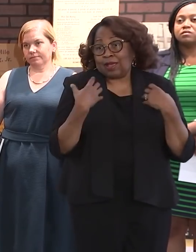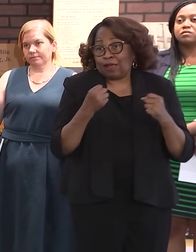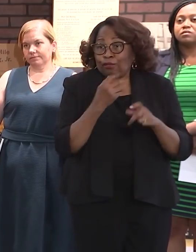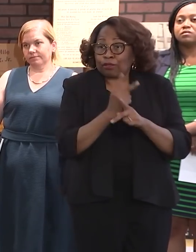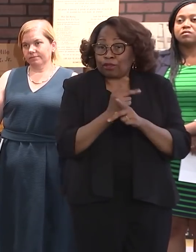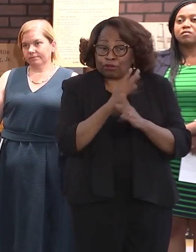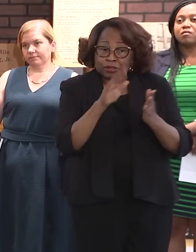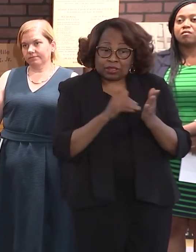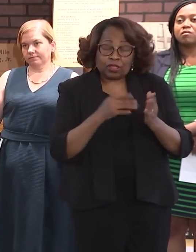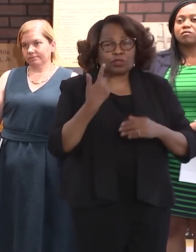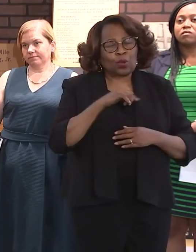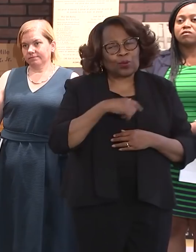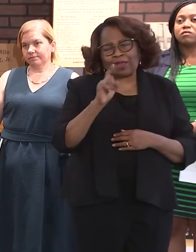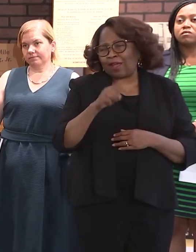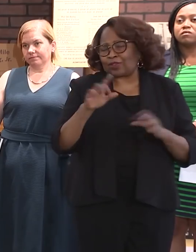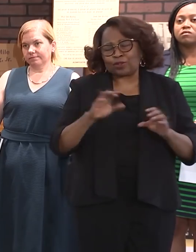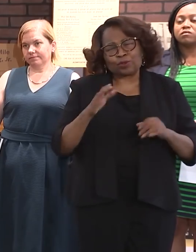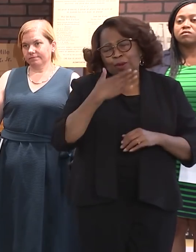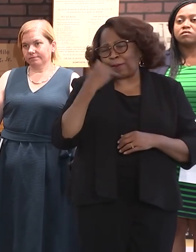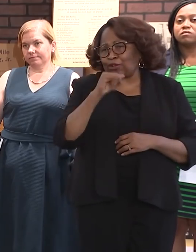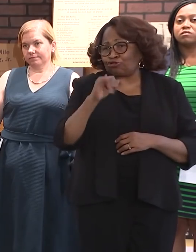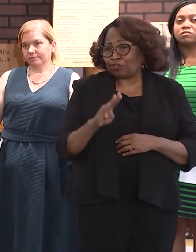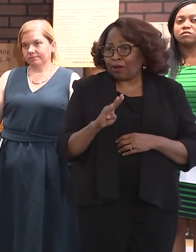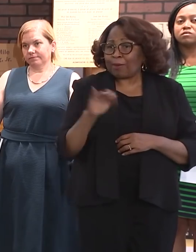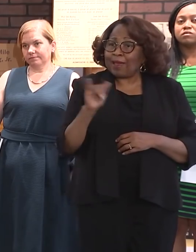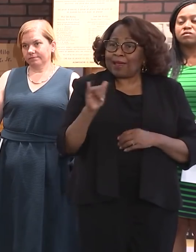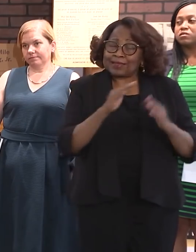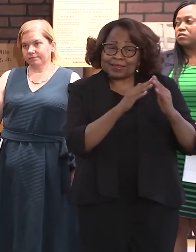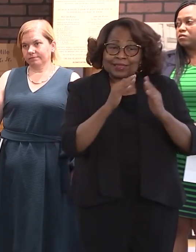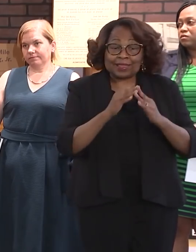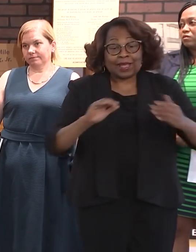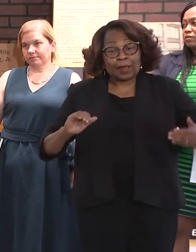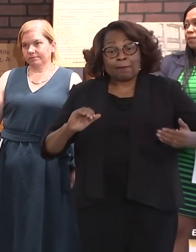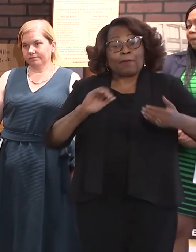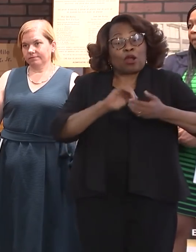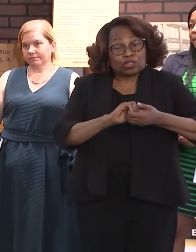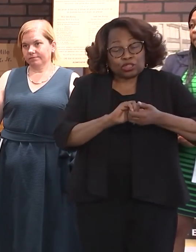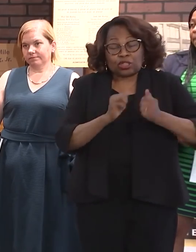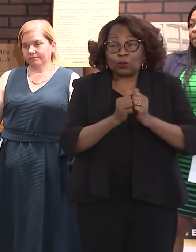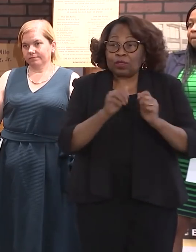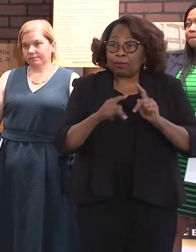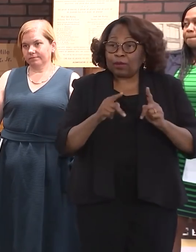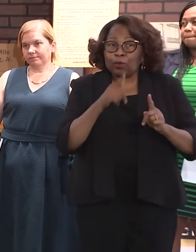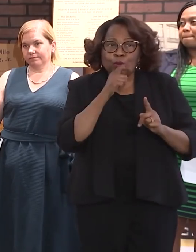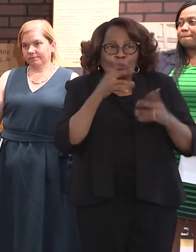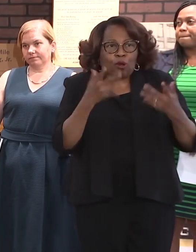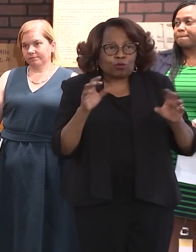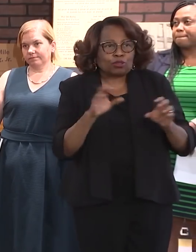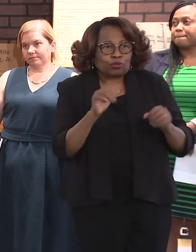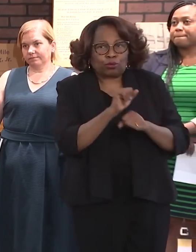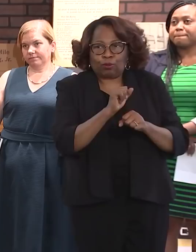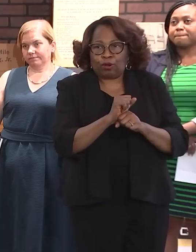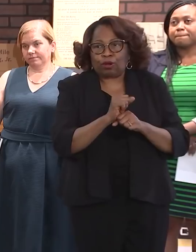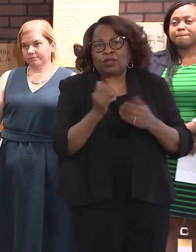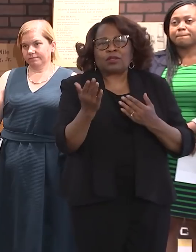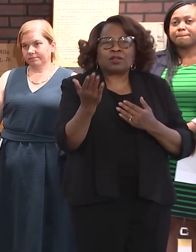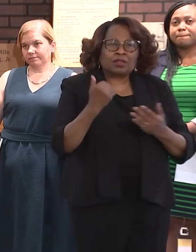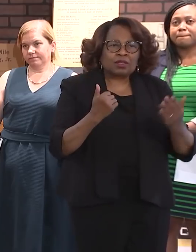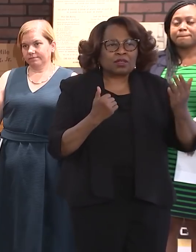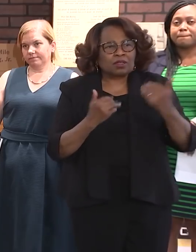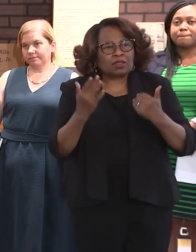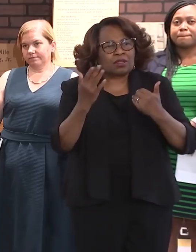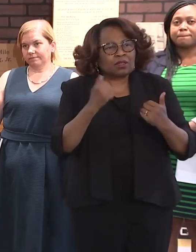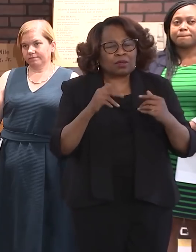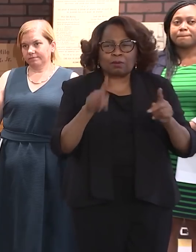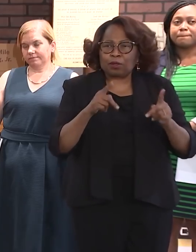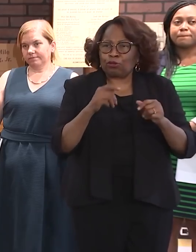centers. We've got to do a better job as a city in partnership with folks on the ground to bring people into care and